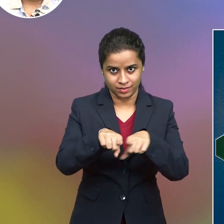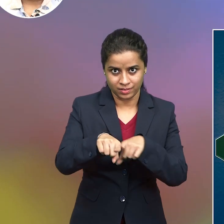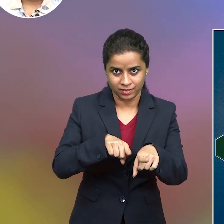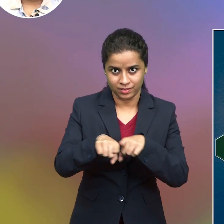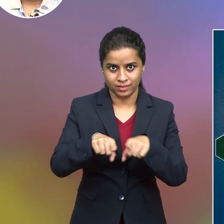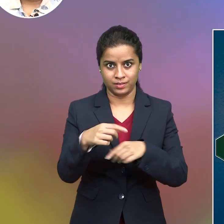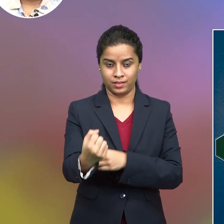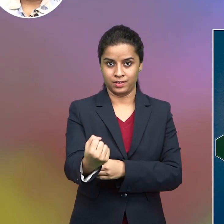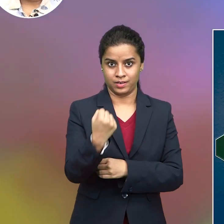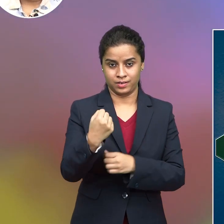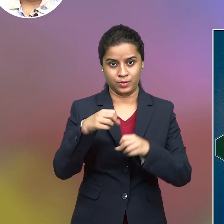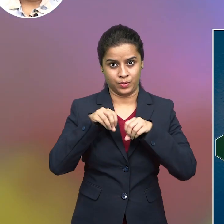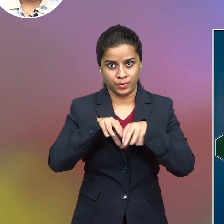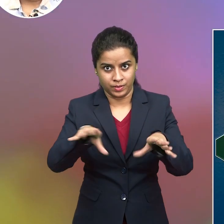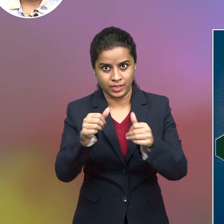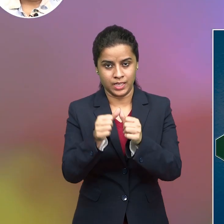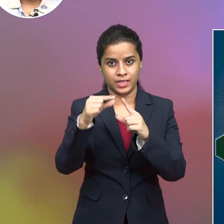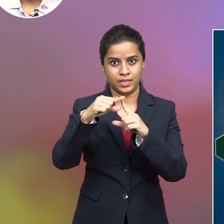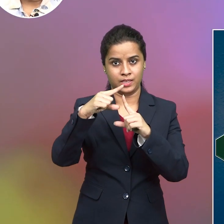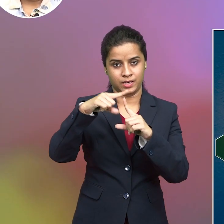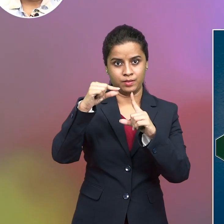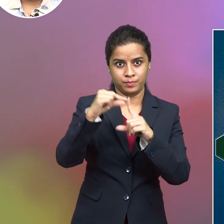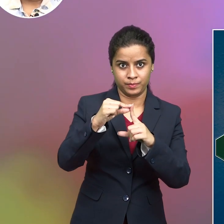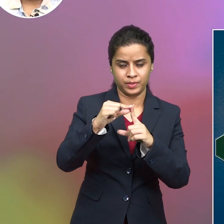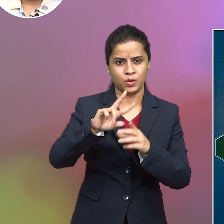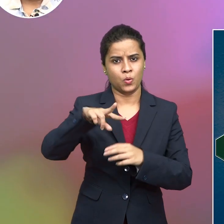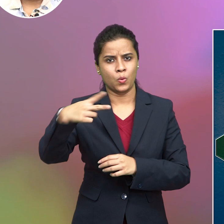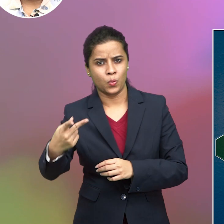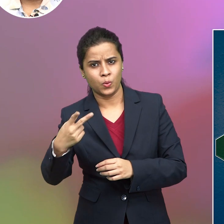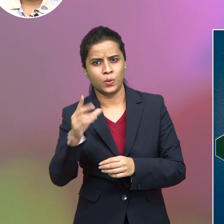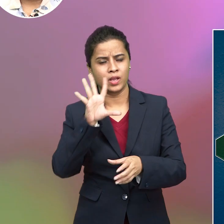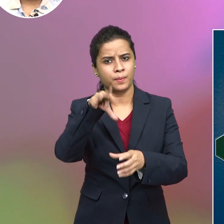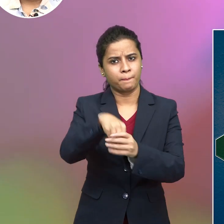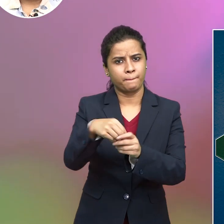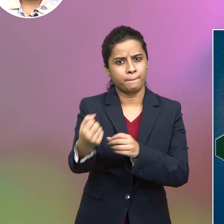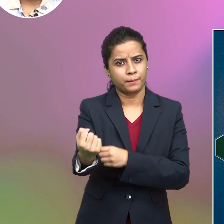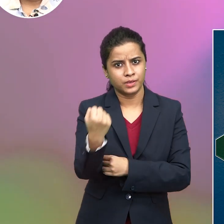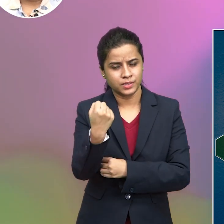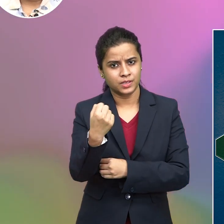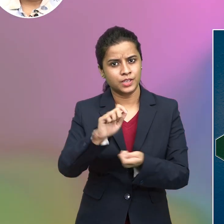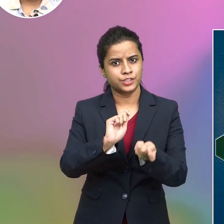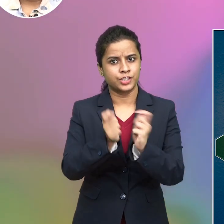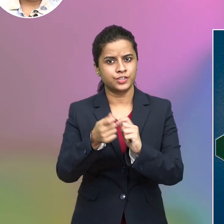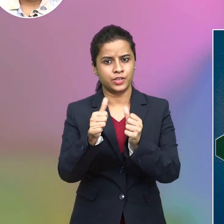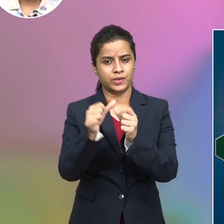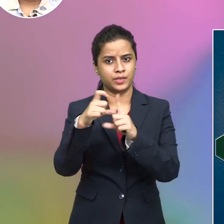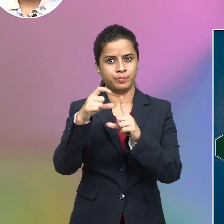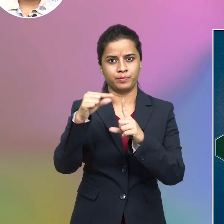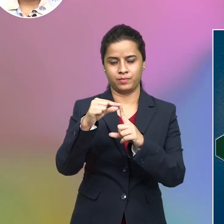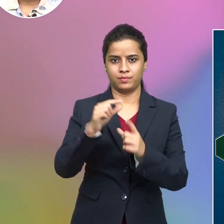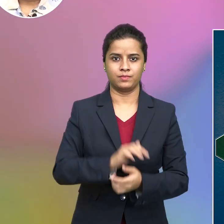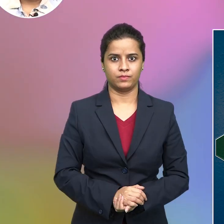the energy produced by ATP already present in the muscles is converted to